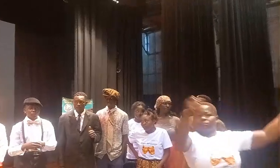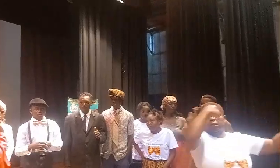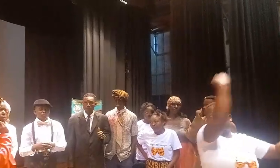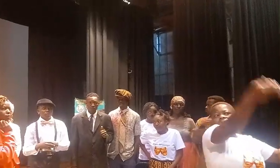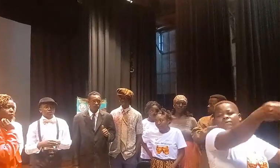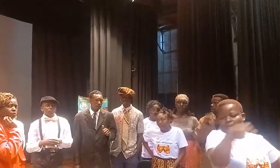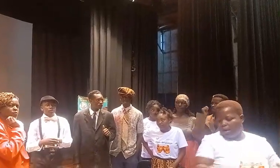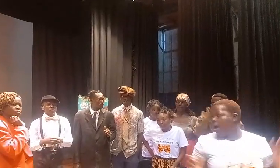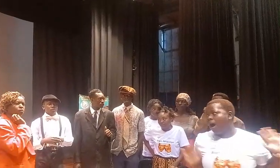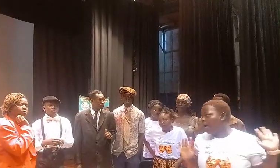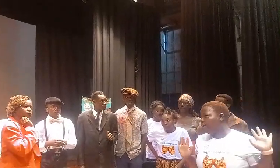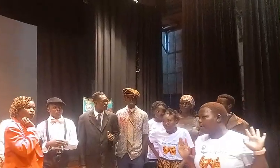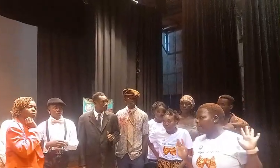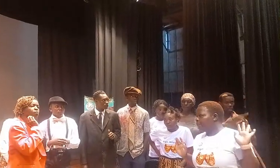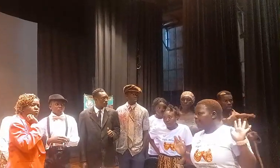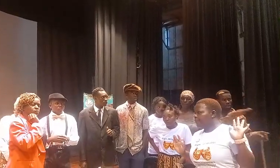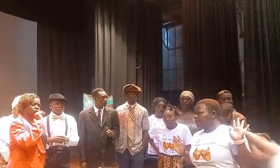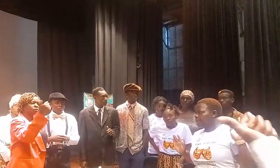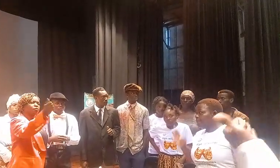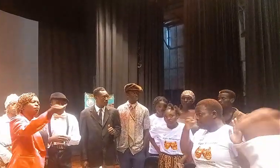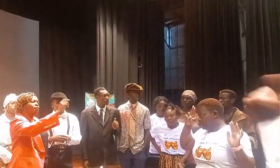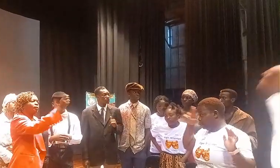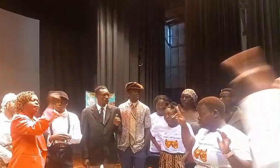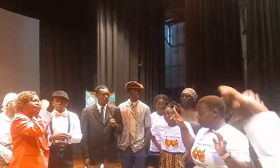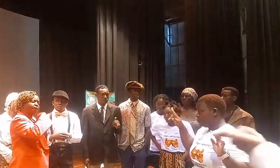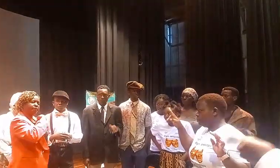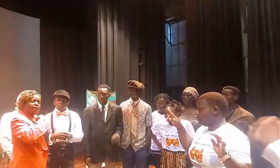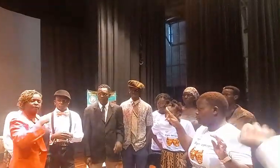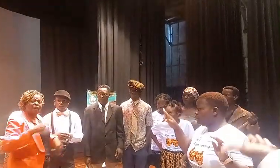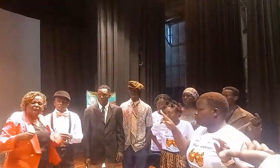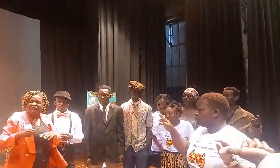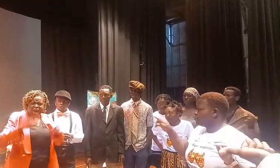la. Are you sharp?